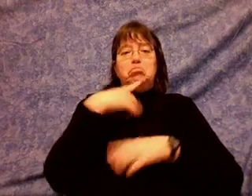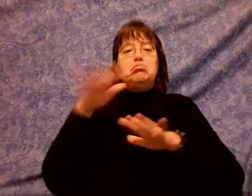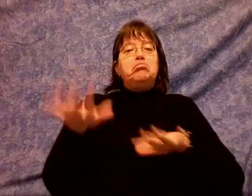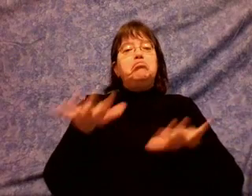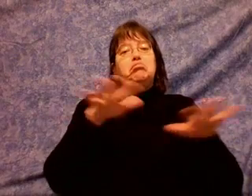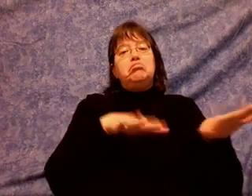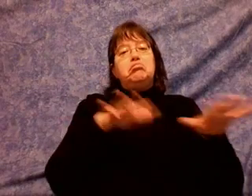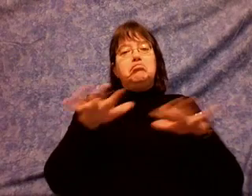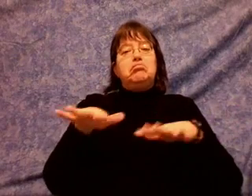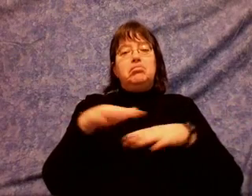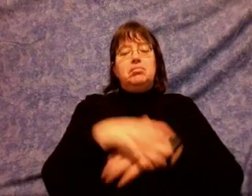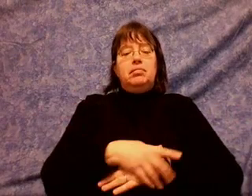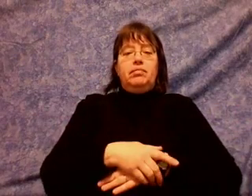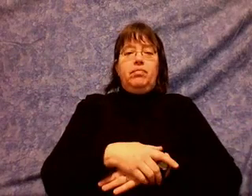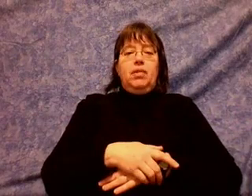regular way. That would be this marker.